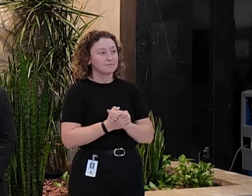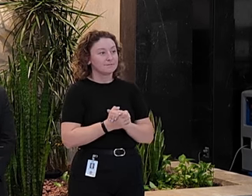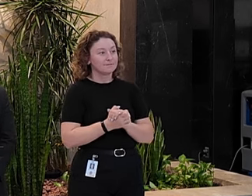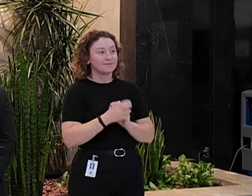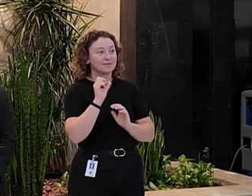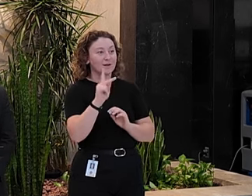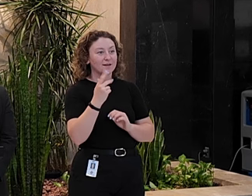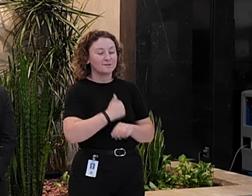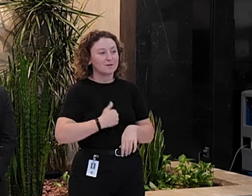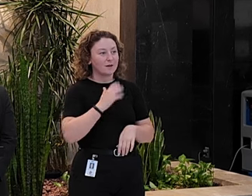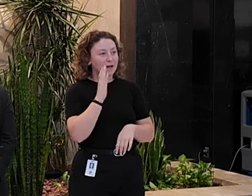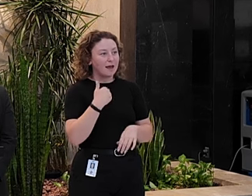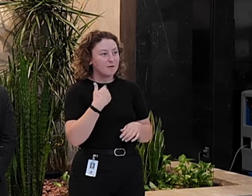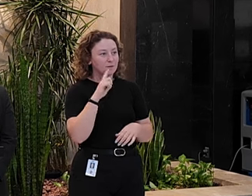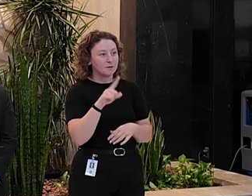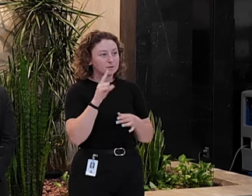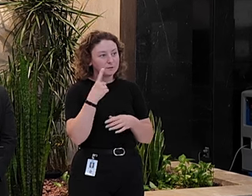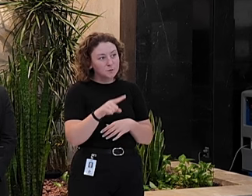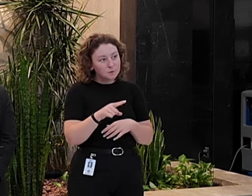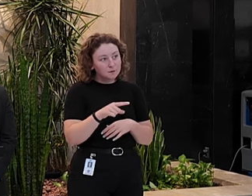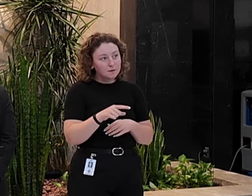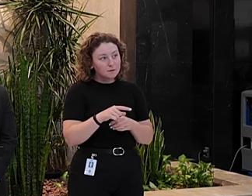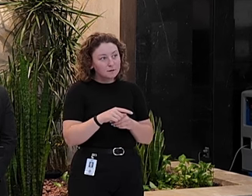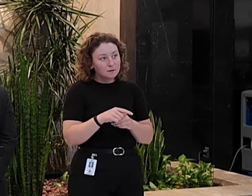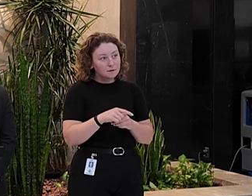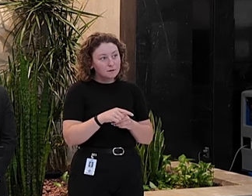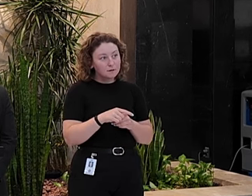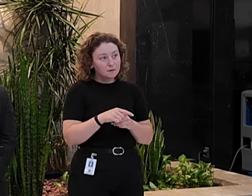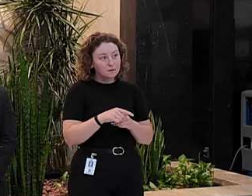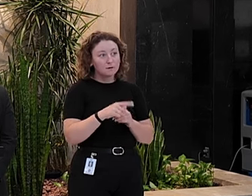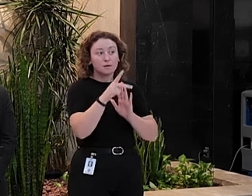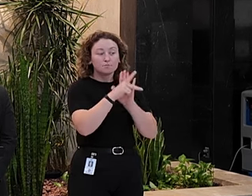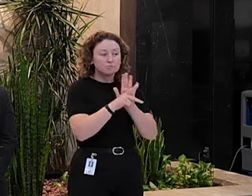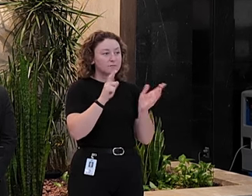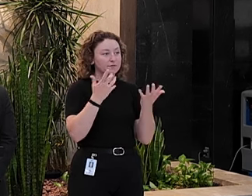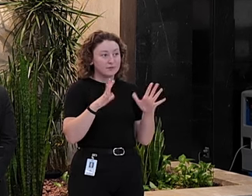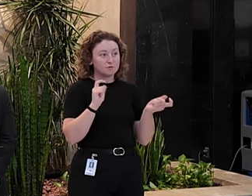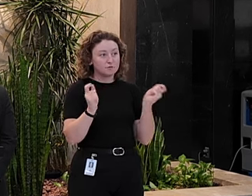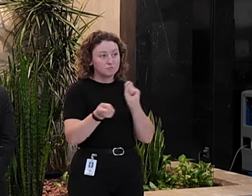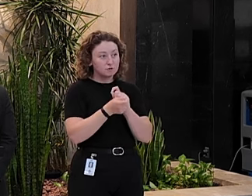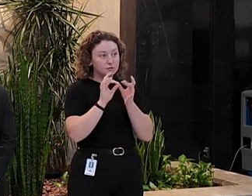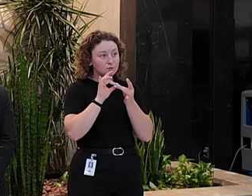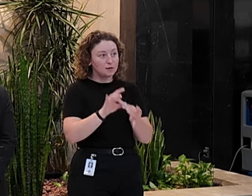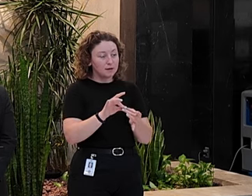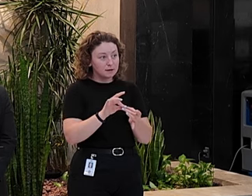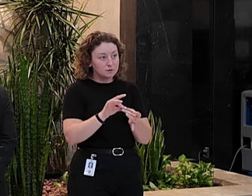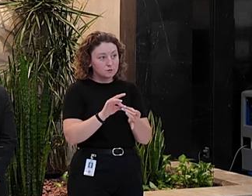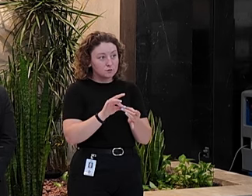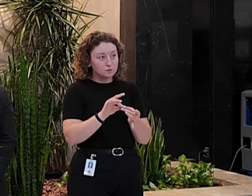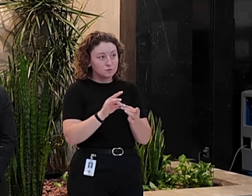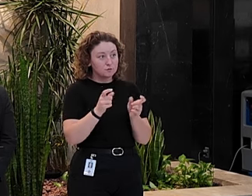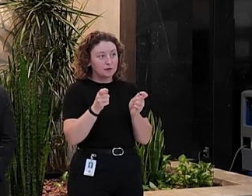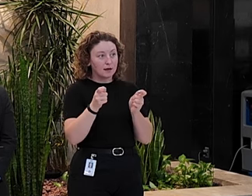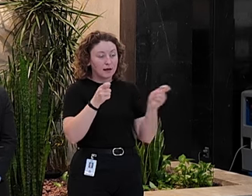Okay, sorry. I have a question for you. So you changed your protocol on how you're going to